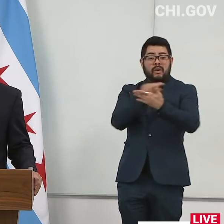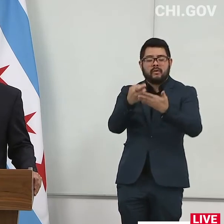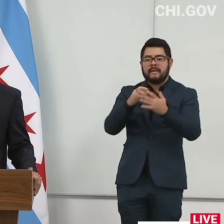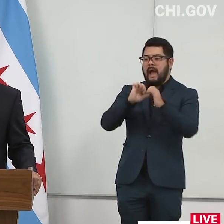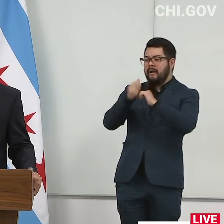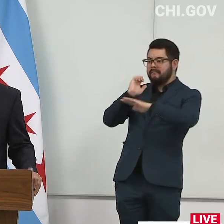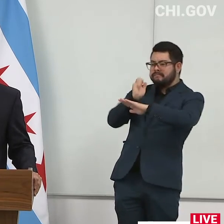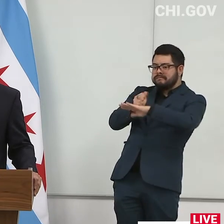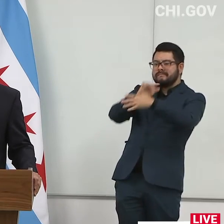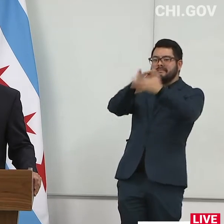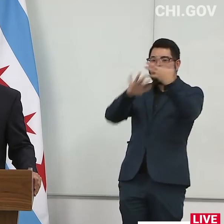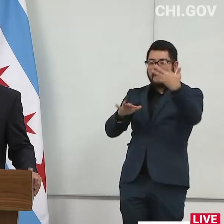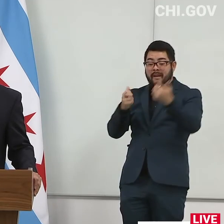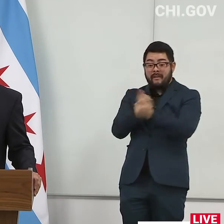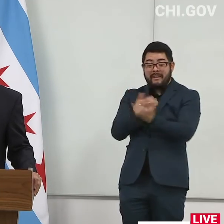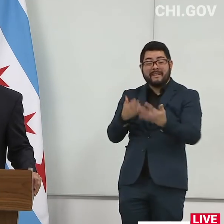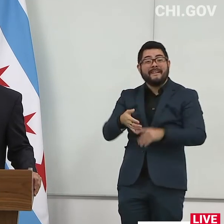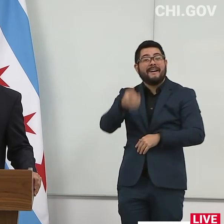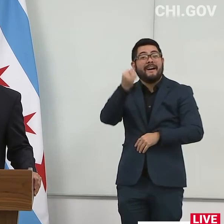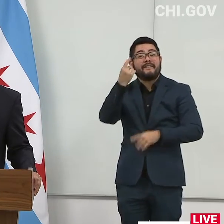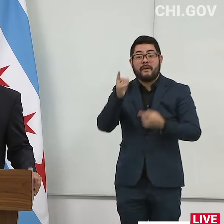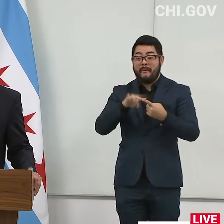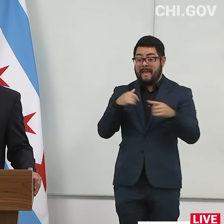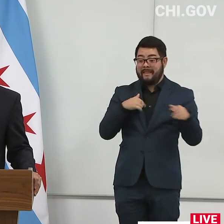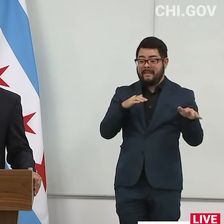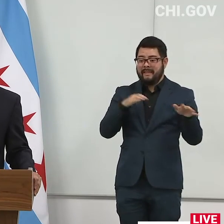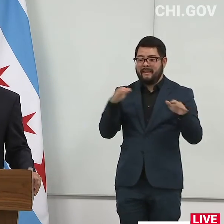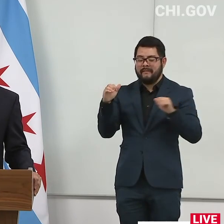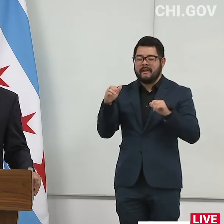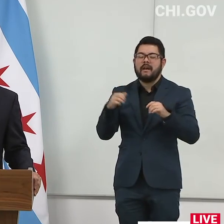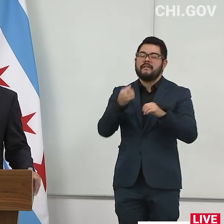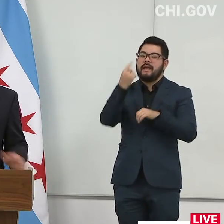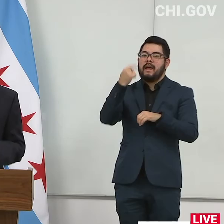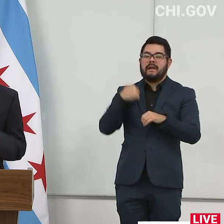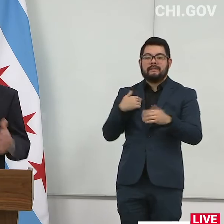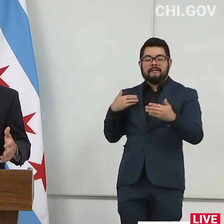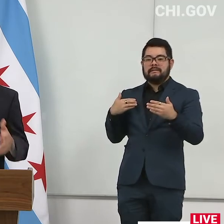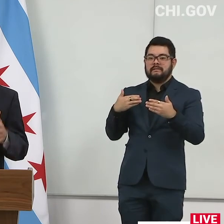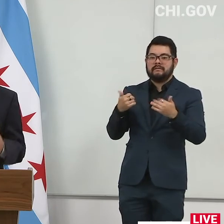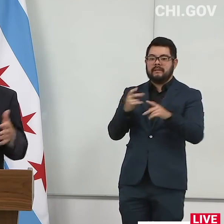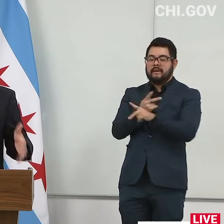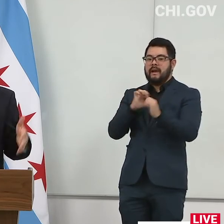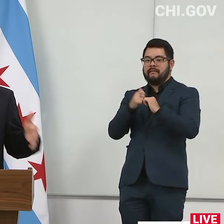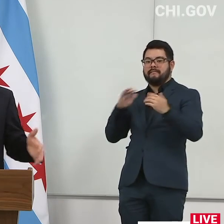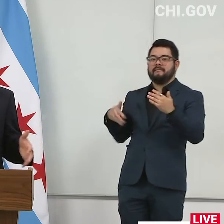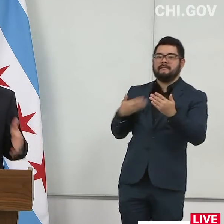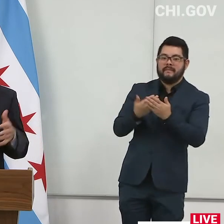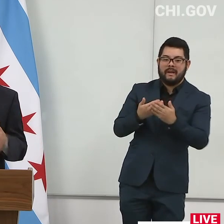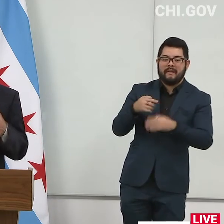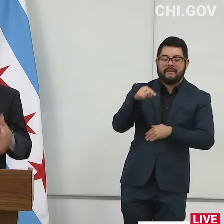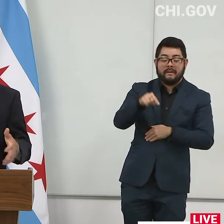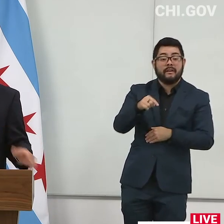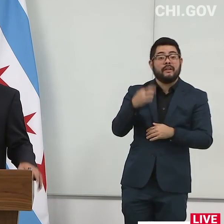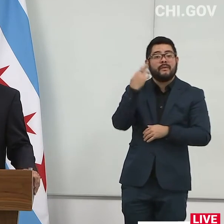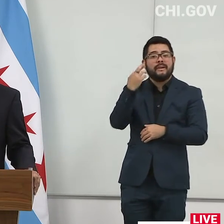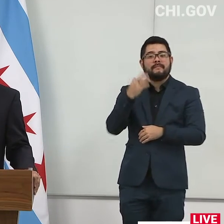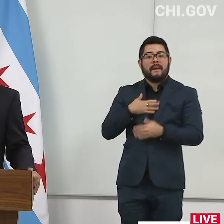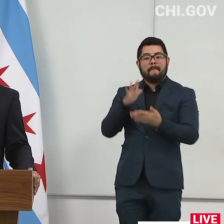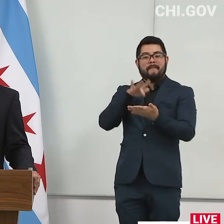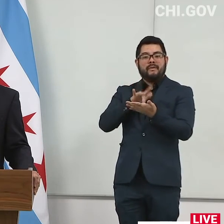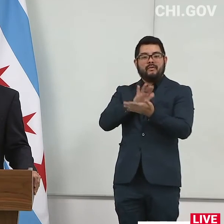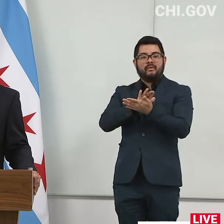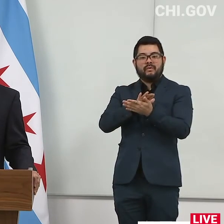fact, after I leave here, I almost didn't make this press conference because I have to go to my middle school's child to get their packet.